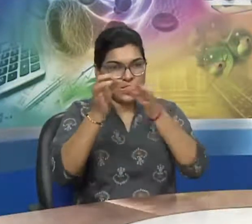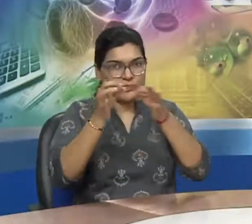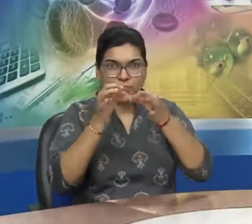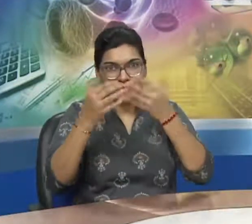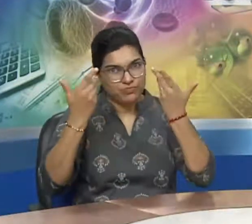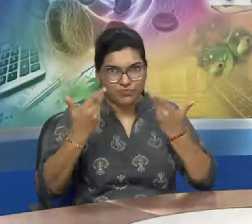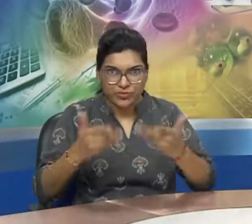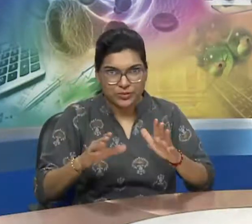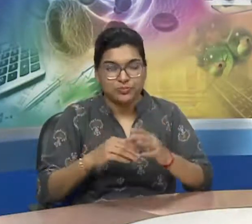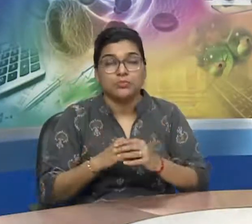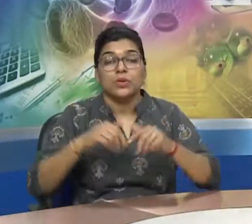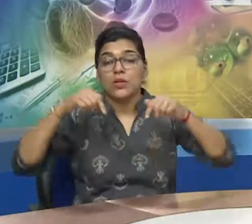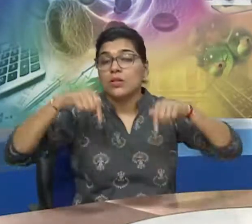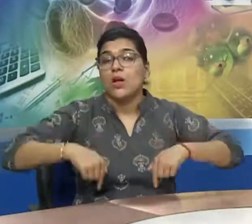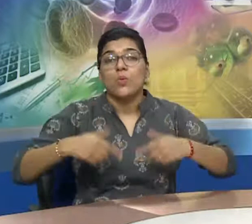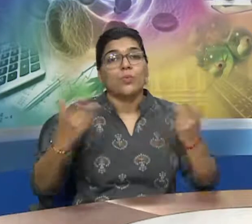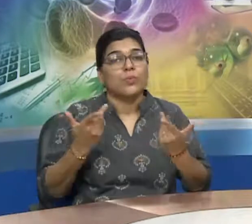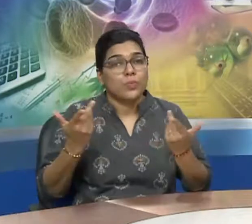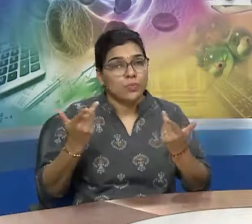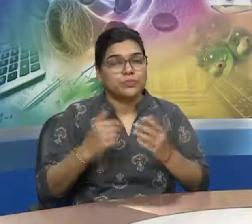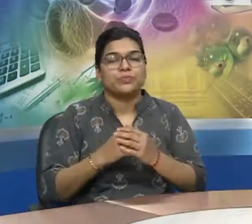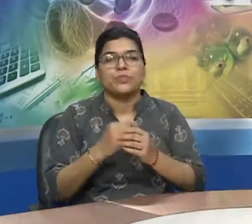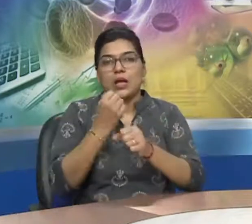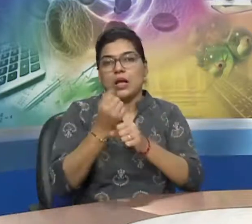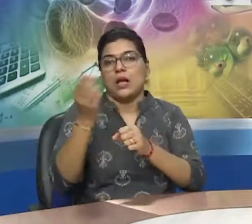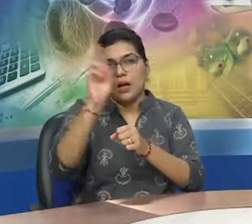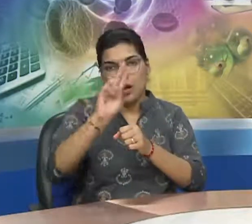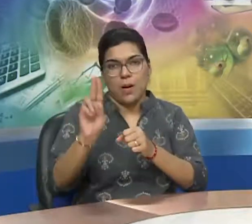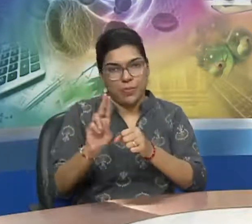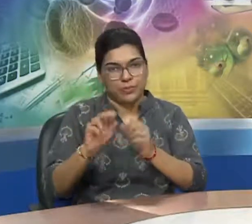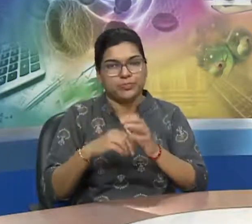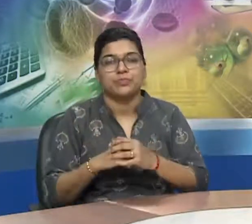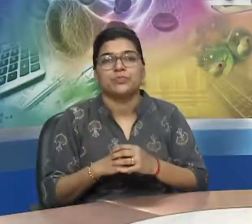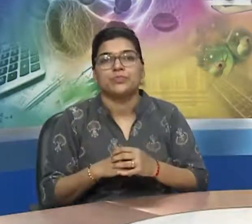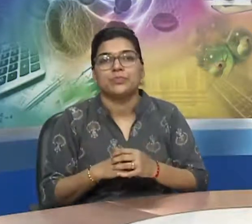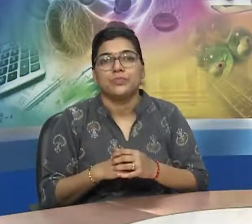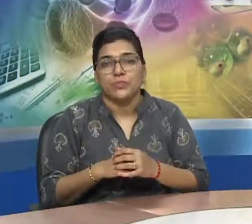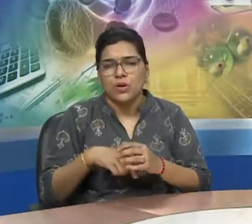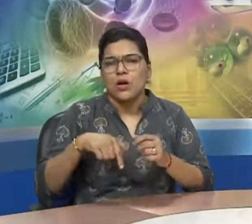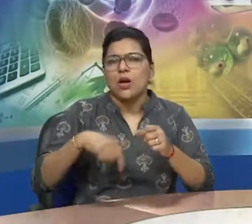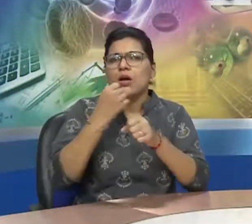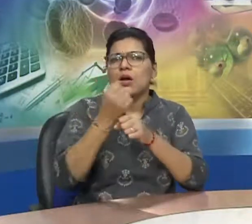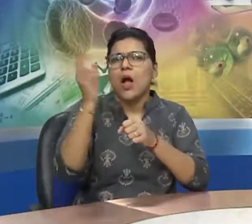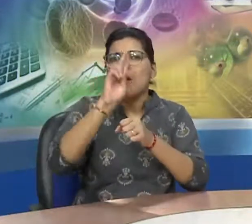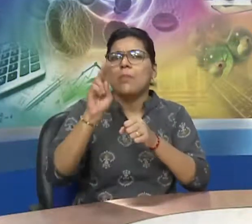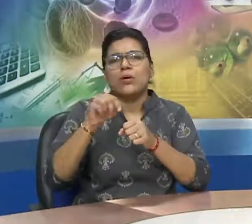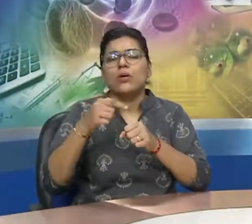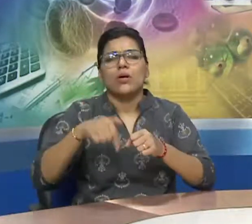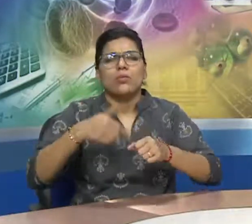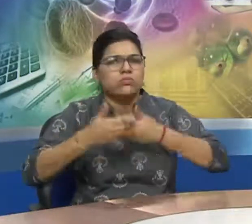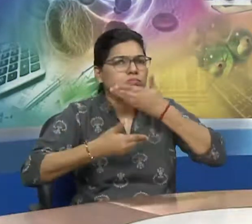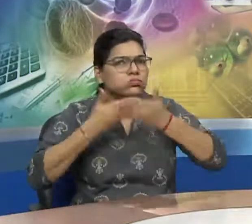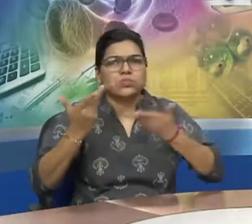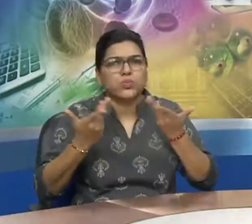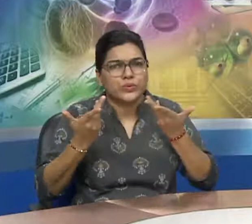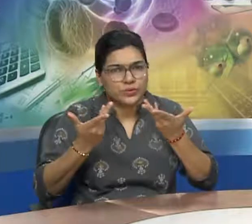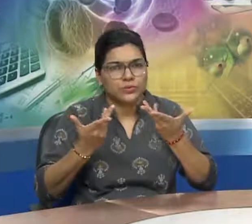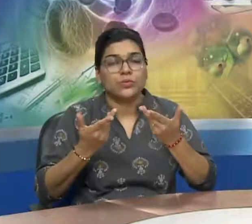So we have understood the difficult words from the lesson. Now we will do some grammar part of